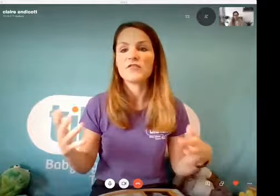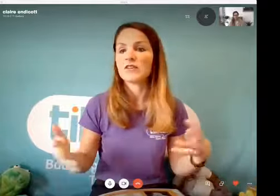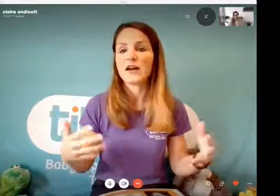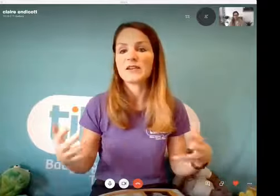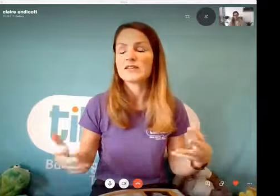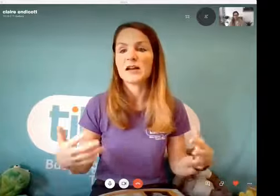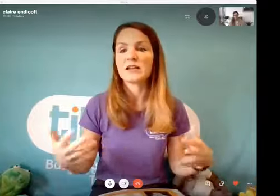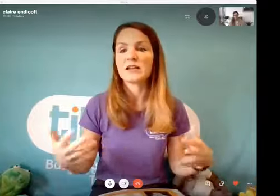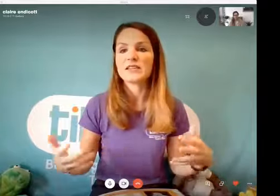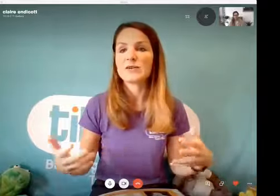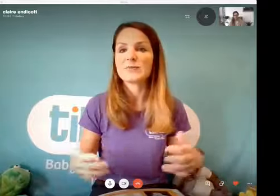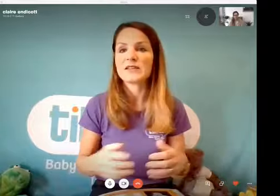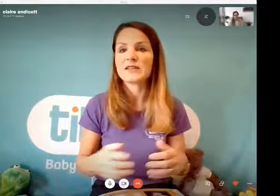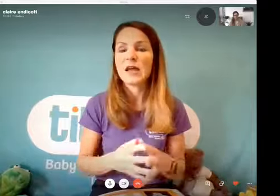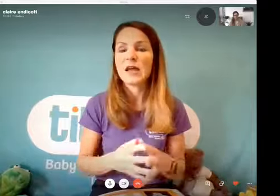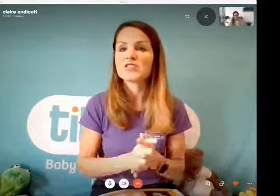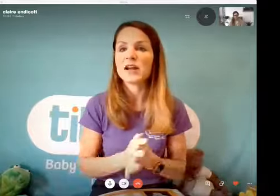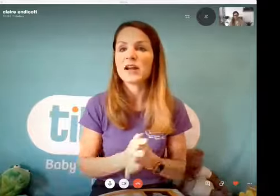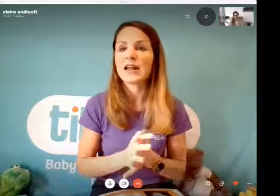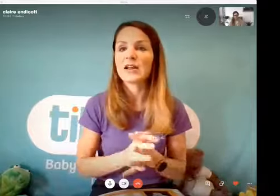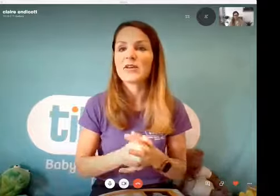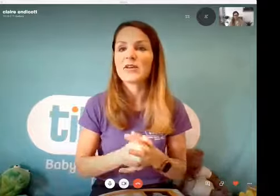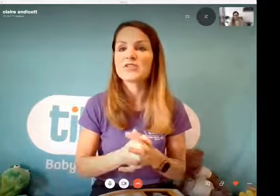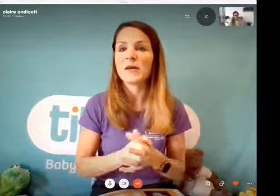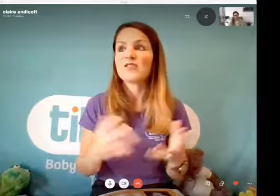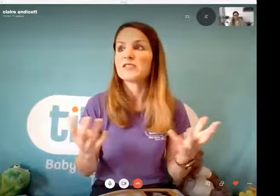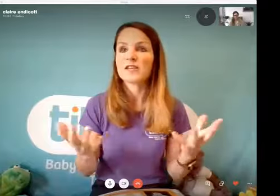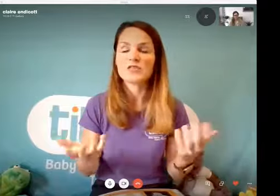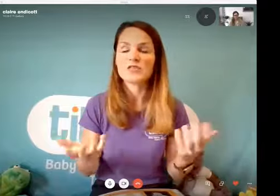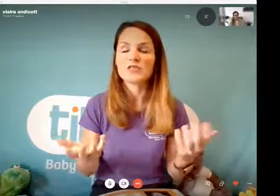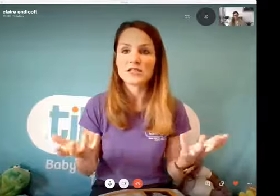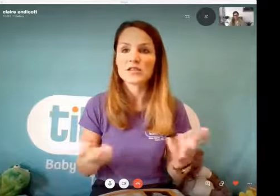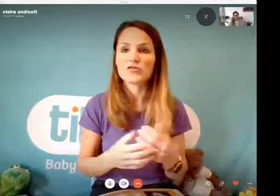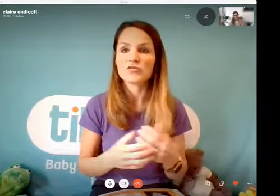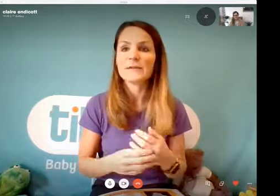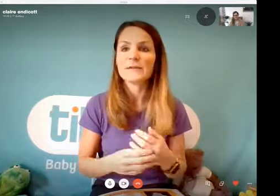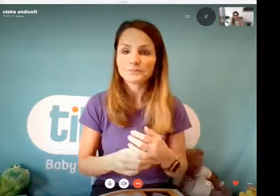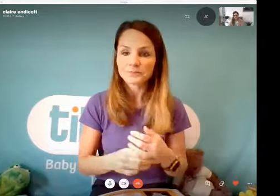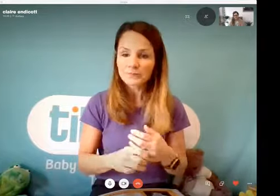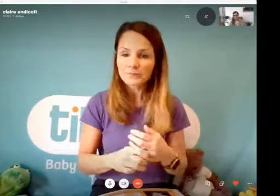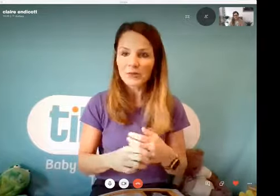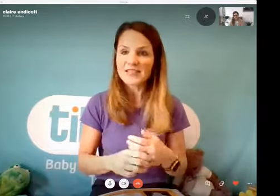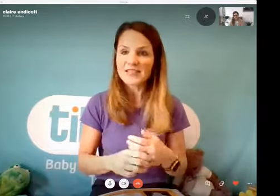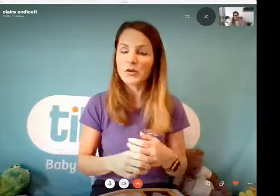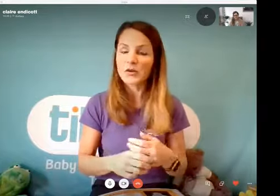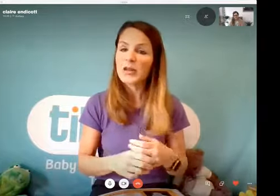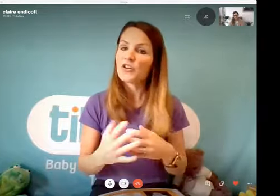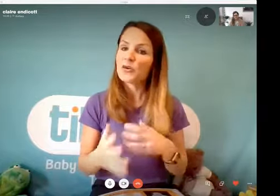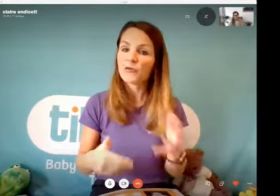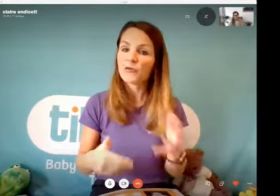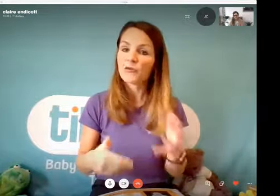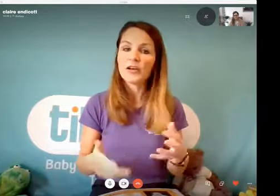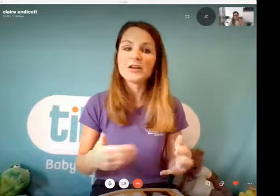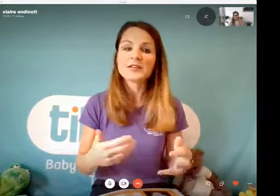signing systems. British Sign Language obviously is used in this country. Okay, so if you have already learnt some signs,